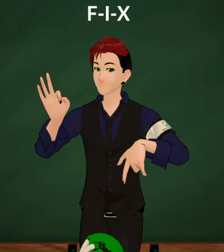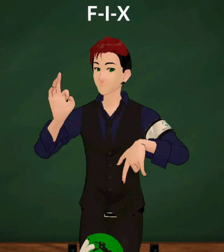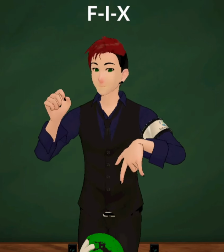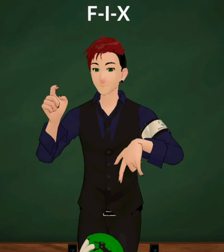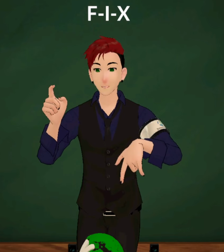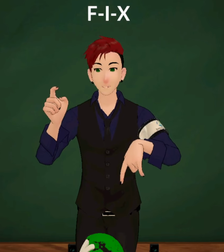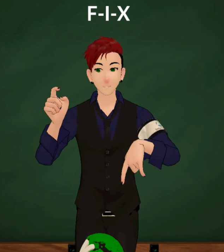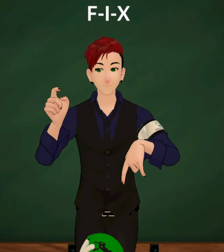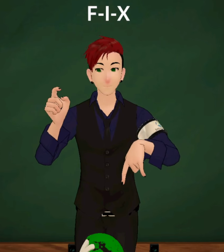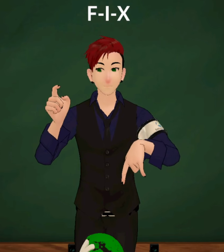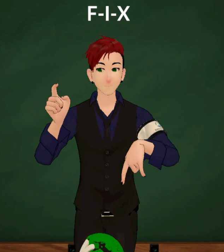fix.